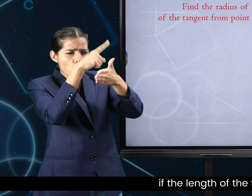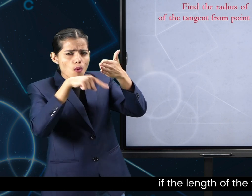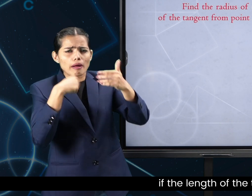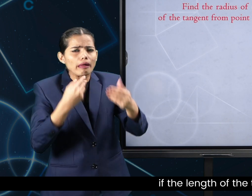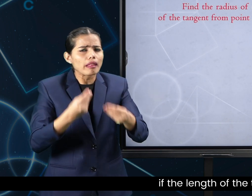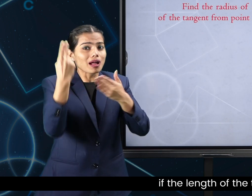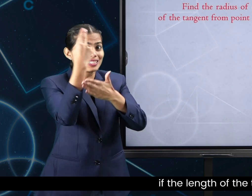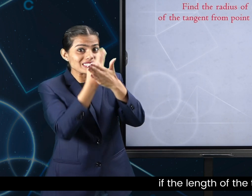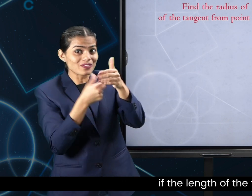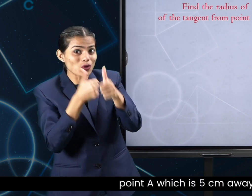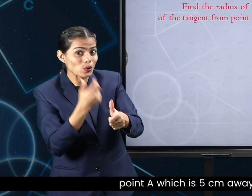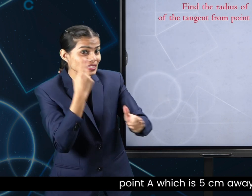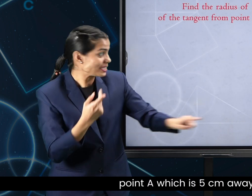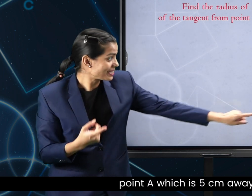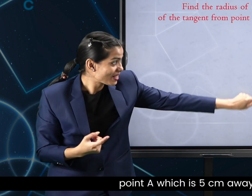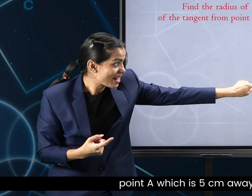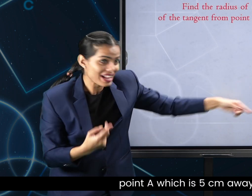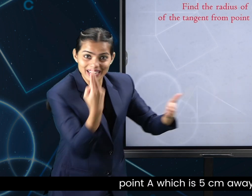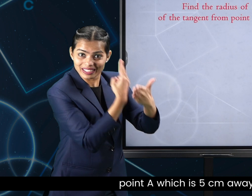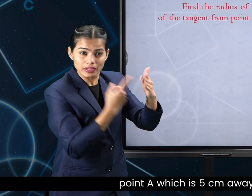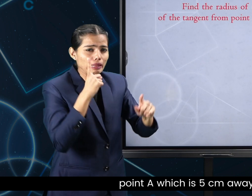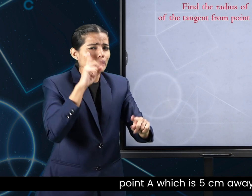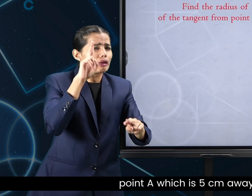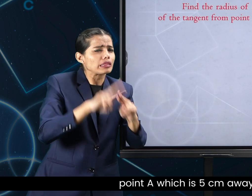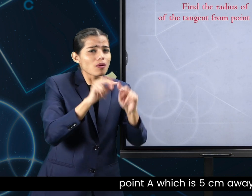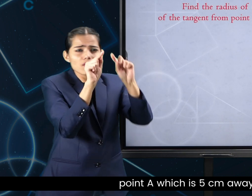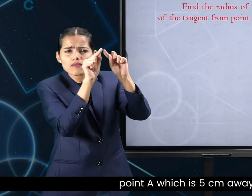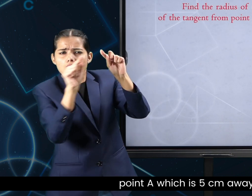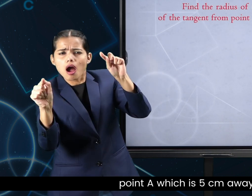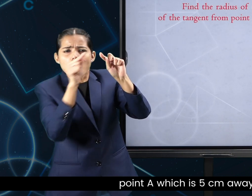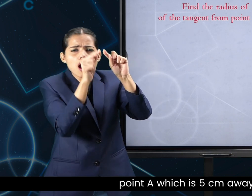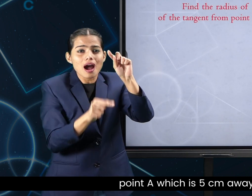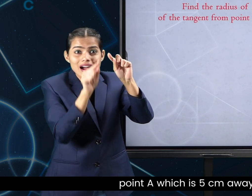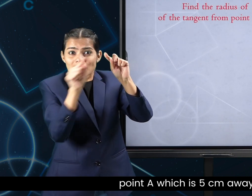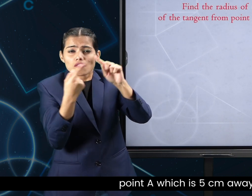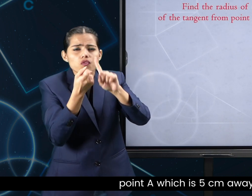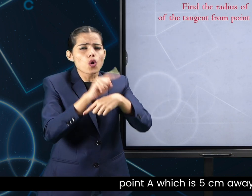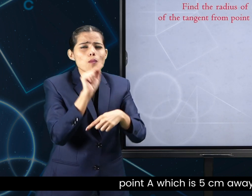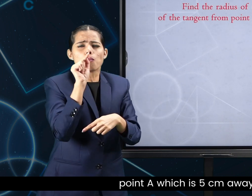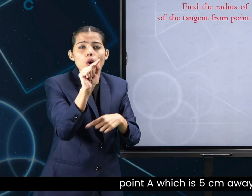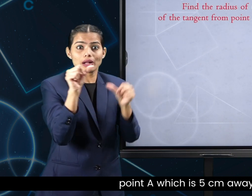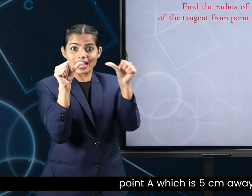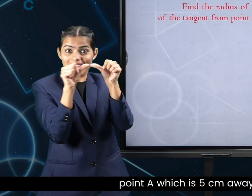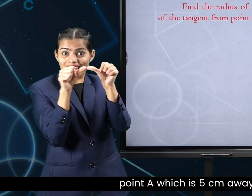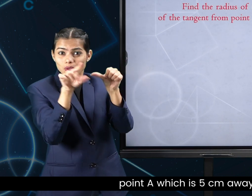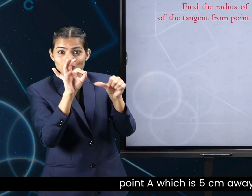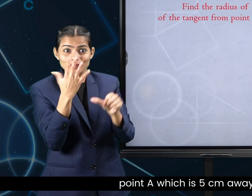If the length of the tangent from point A, which is 5 cm, away from center is 4